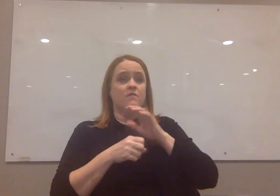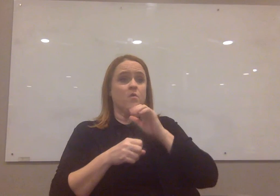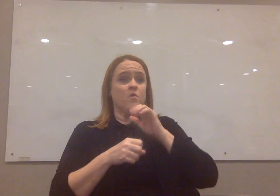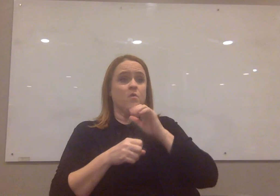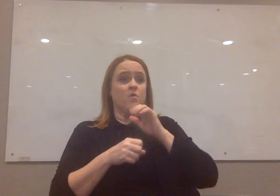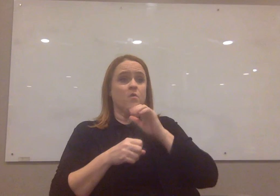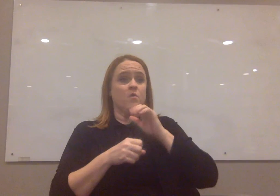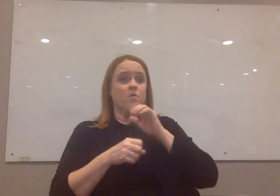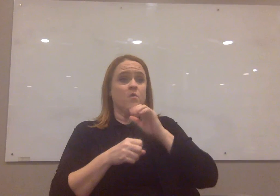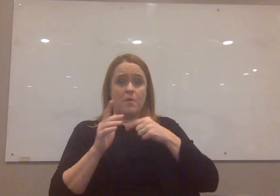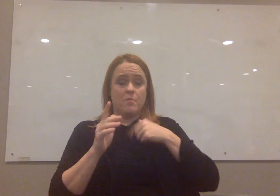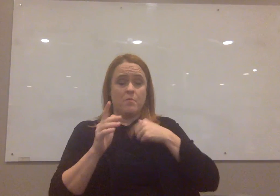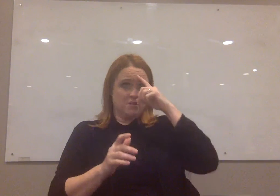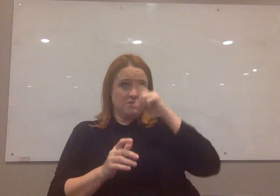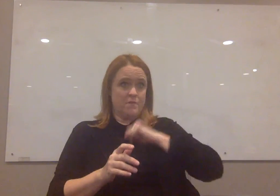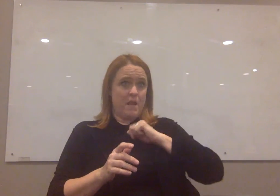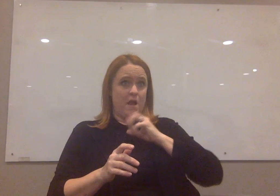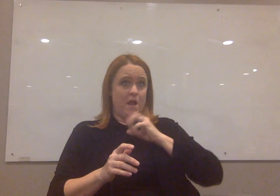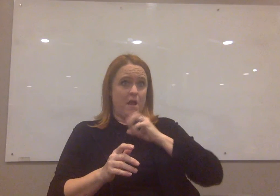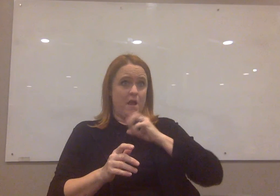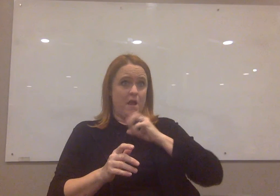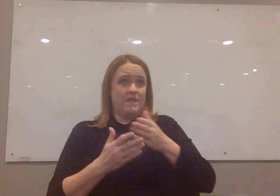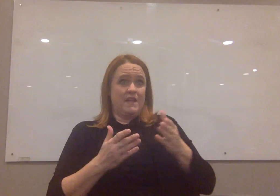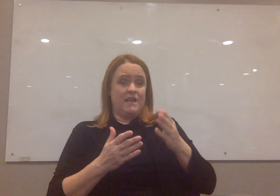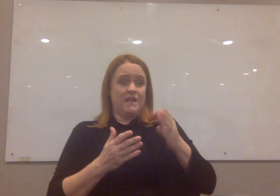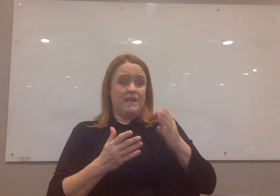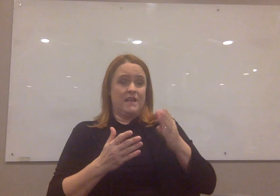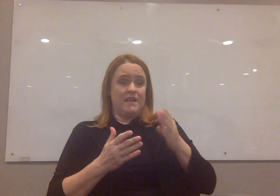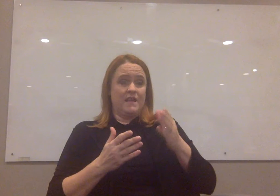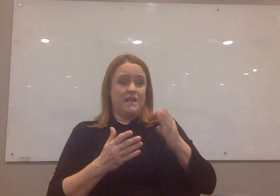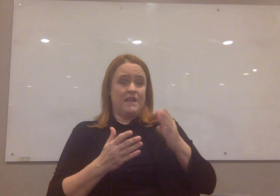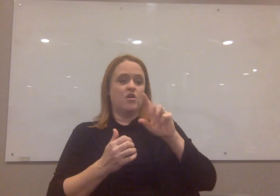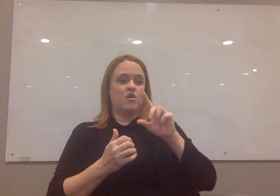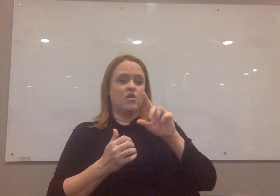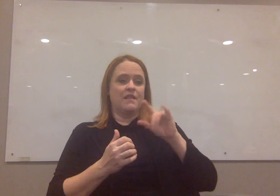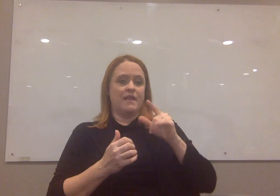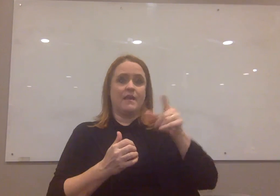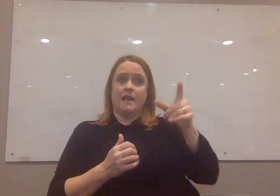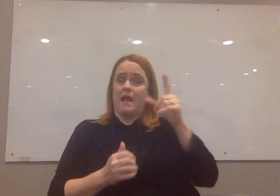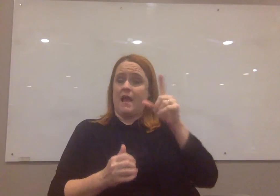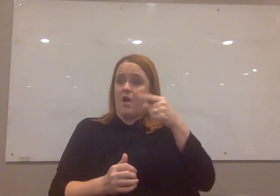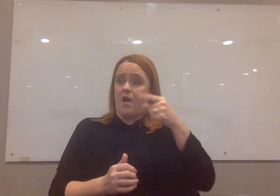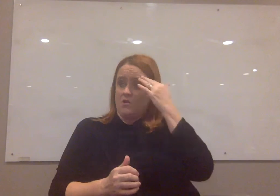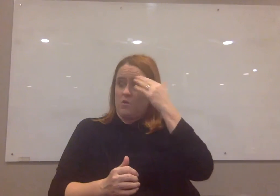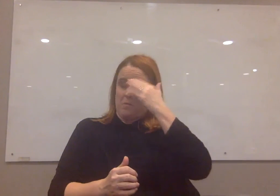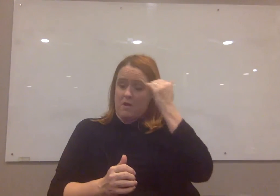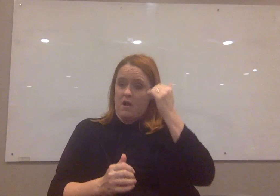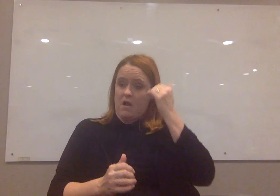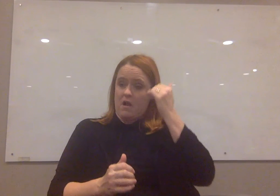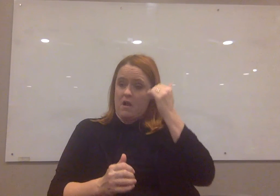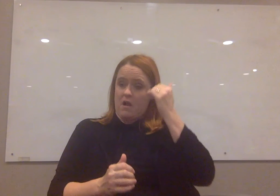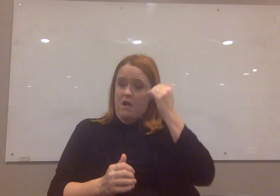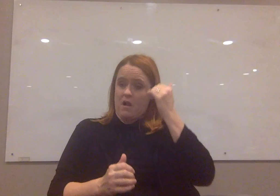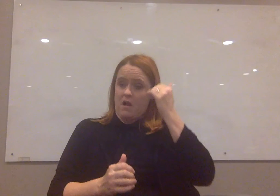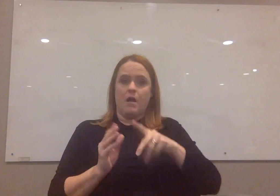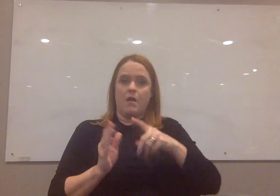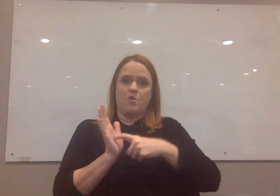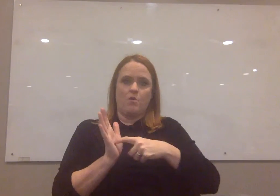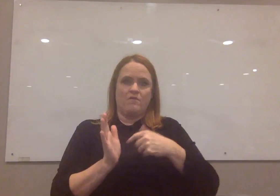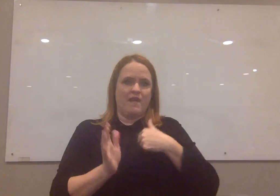Erlang group. I don't know why. I only knew about it because I got notified by meetups. So I'm not sure why. The other Although, thing- if you